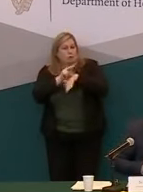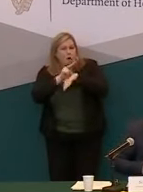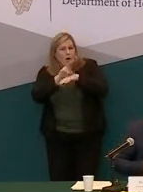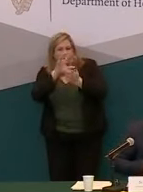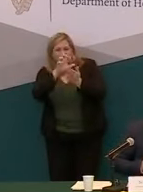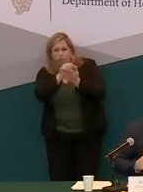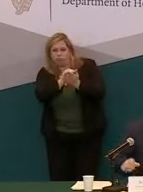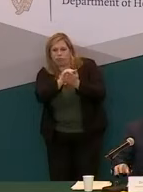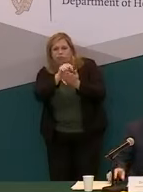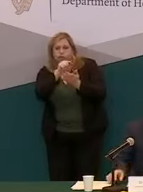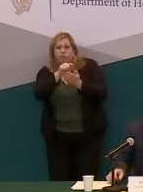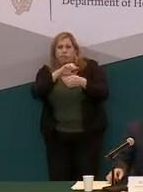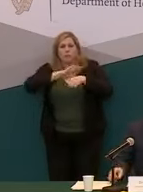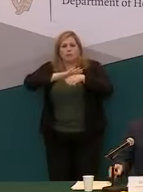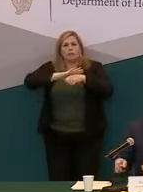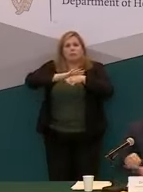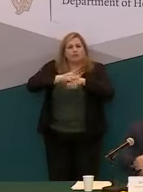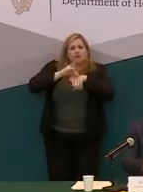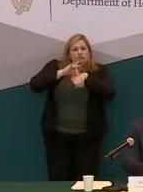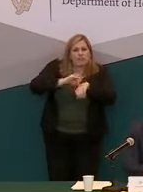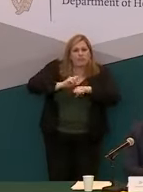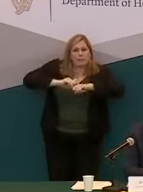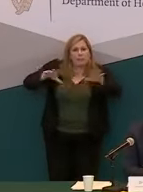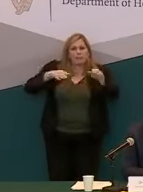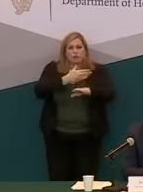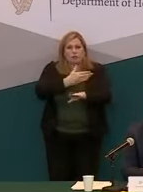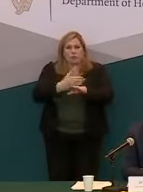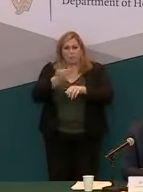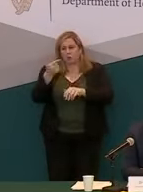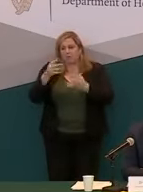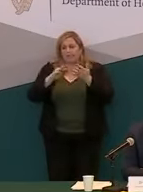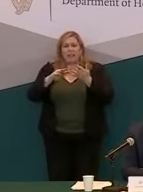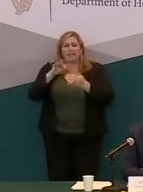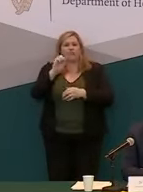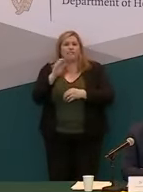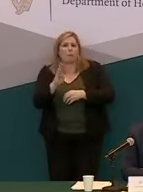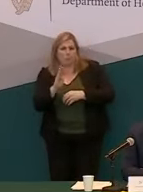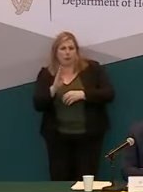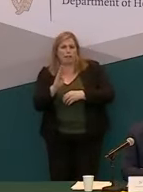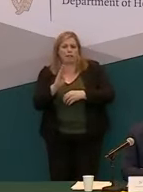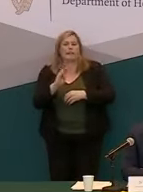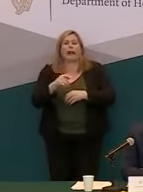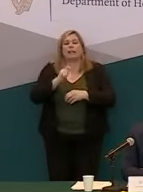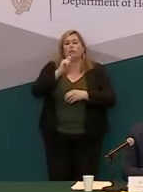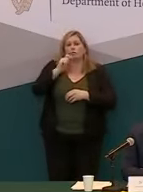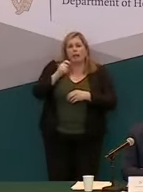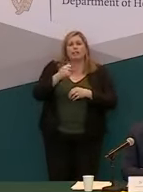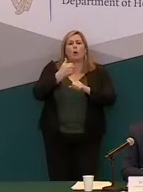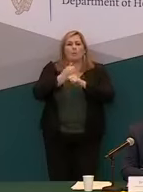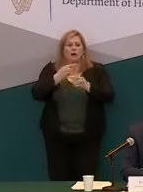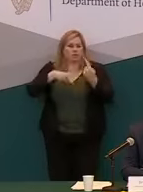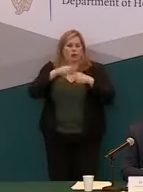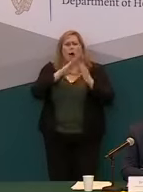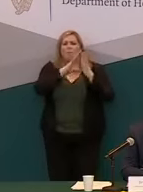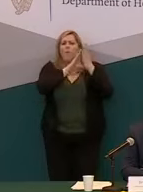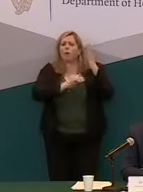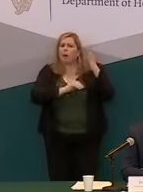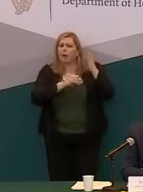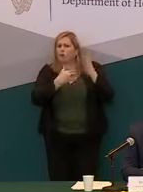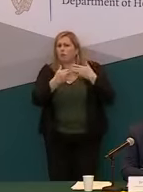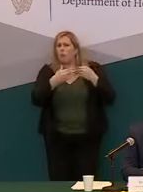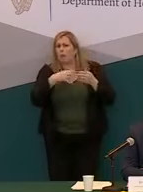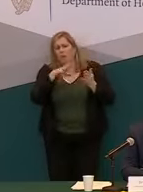since it began on the 29th of February, and then tell you a little bit about what our models are showing.